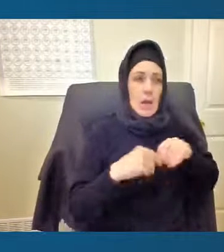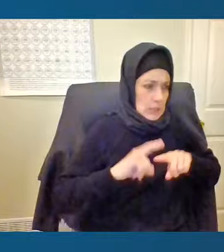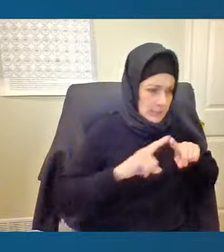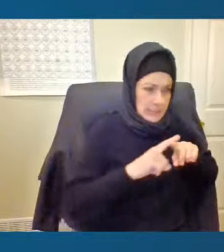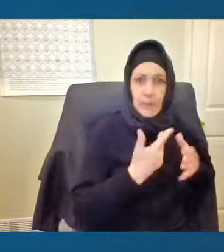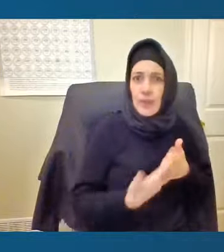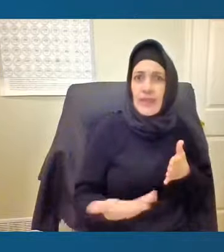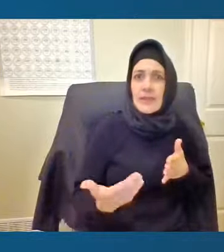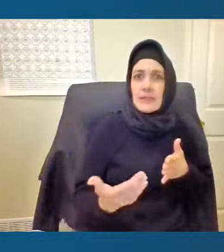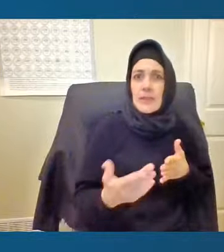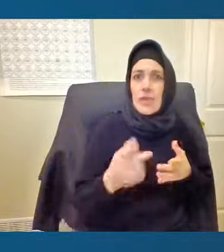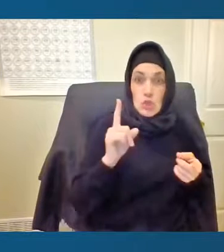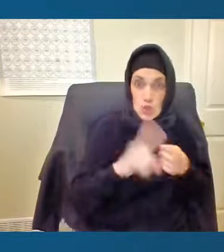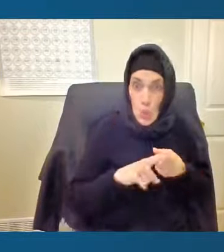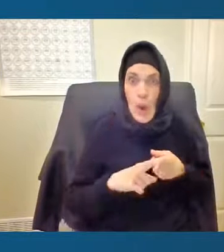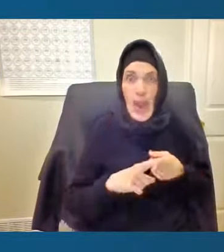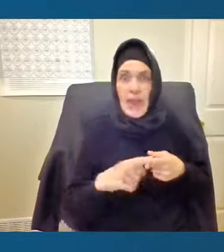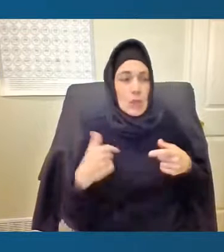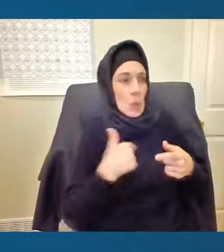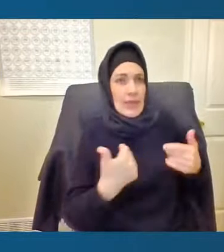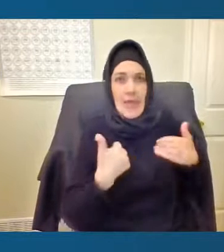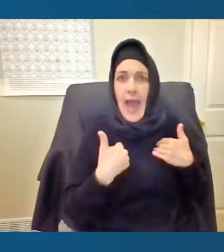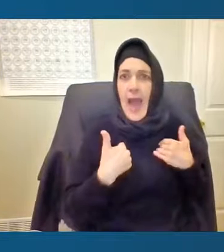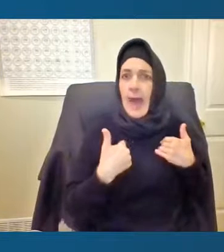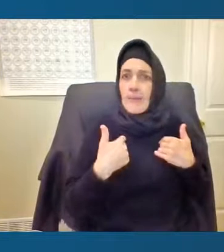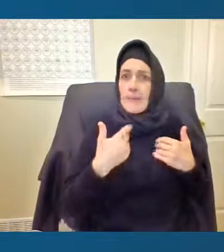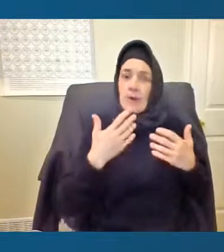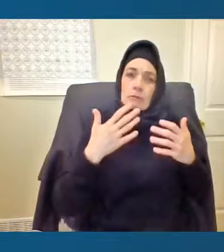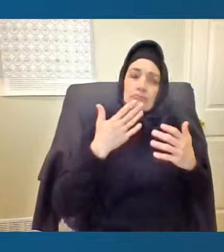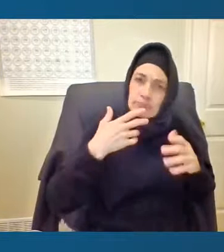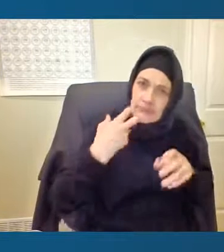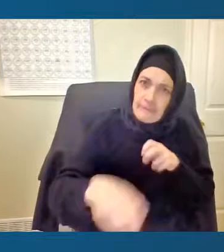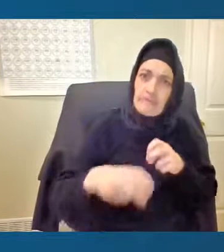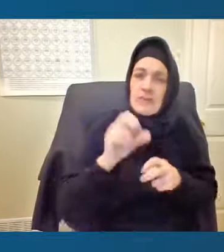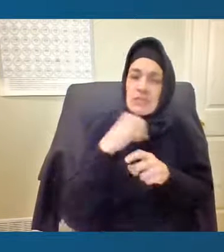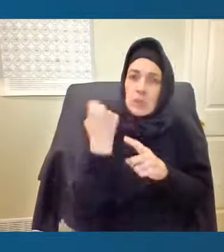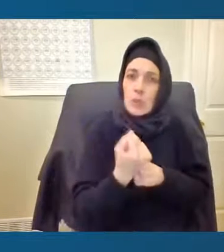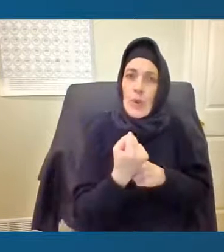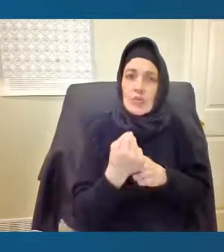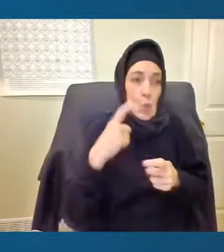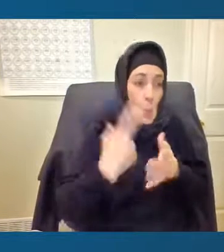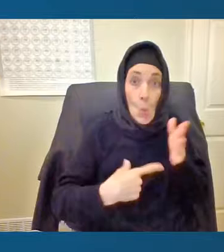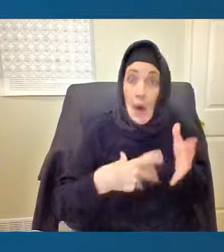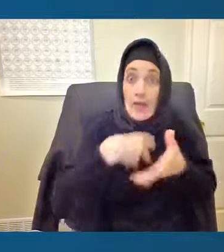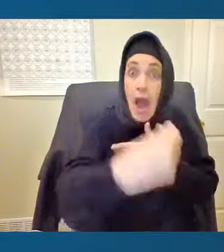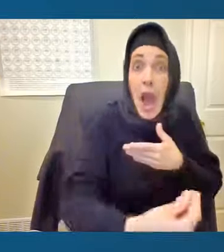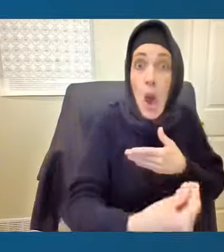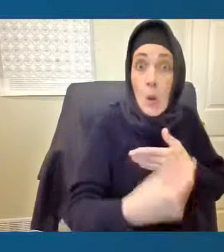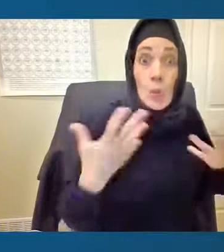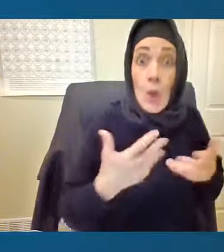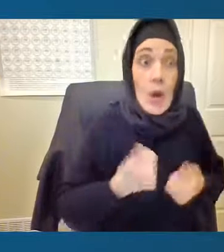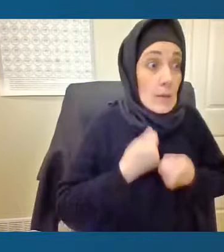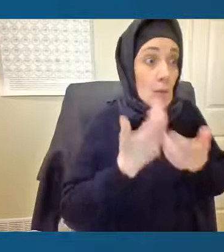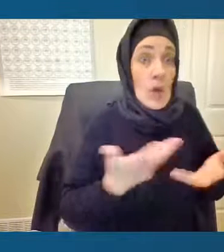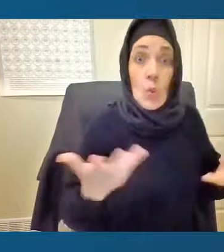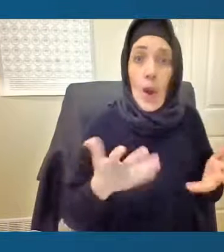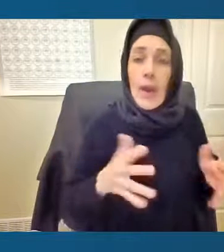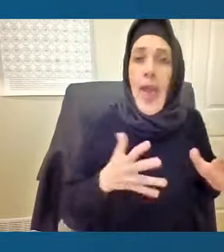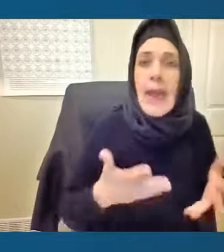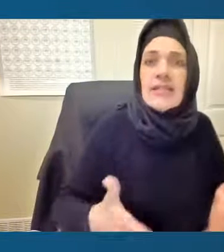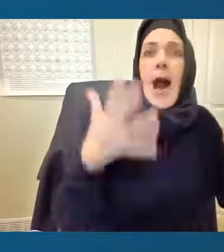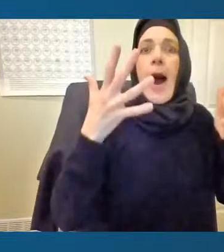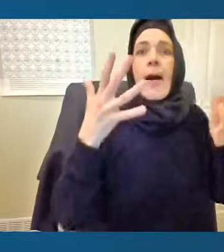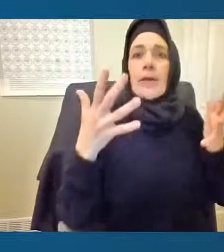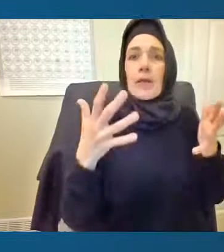out of us. Anxiety, worry, this, that, whatever. So my point is the function of dhikr,